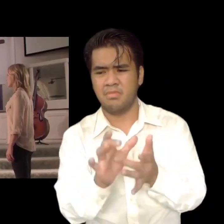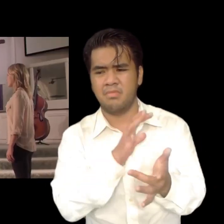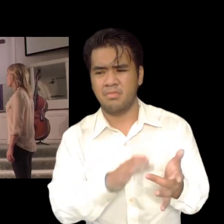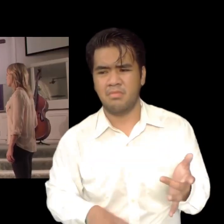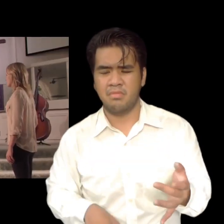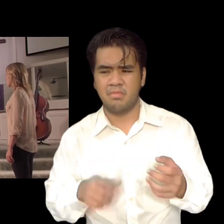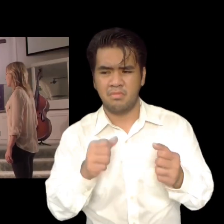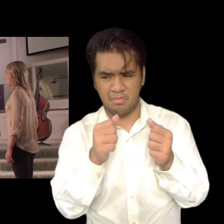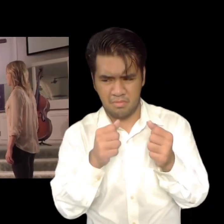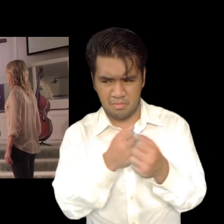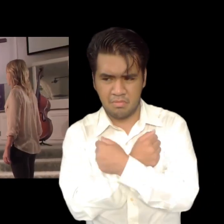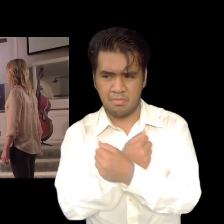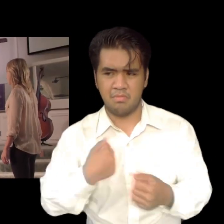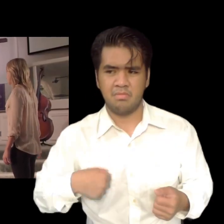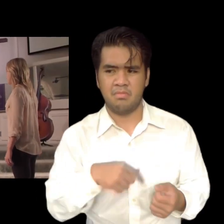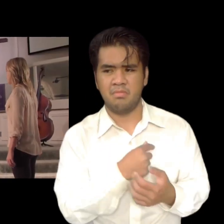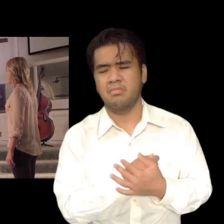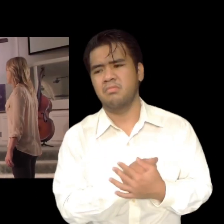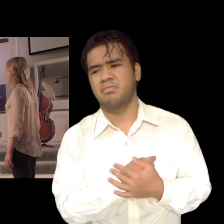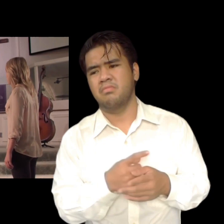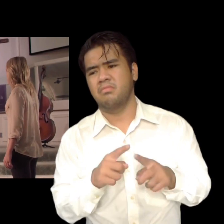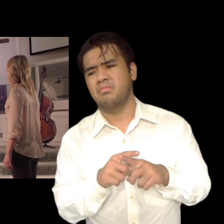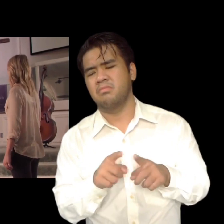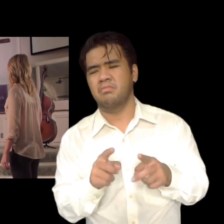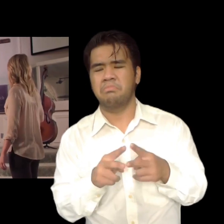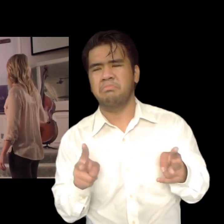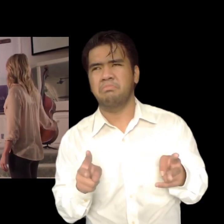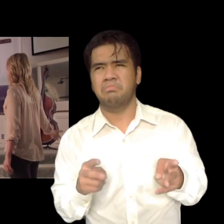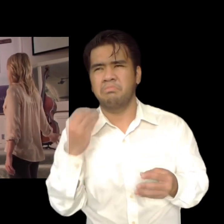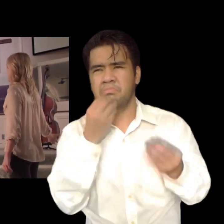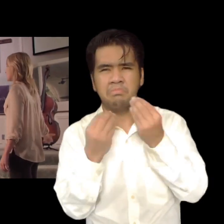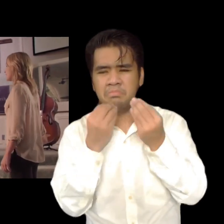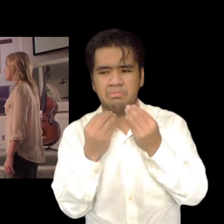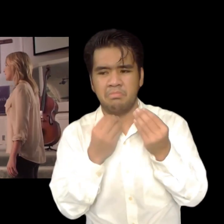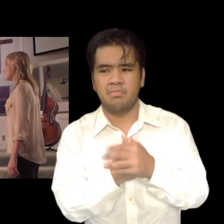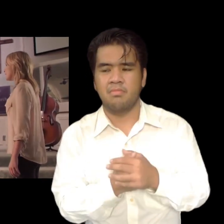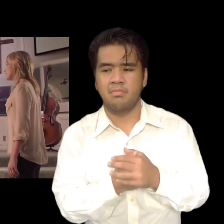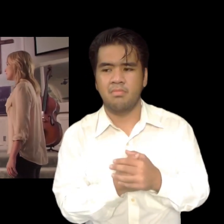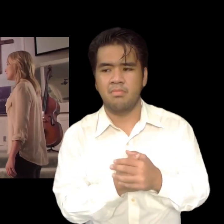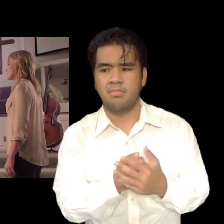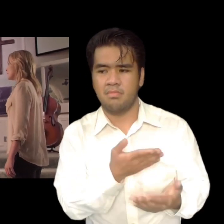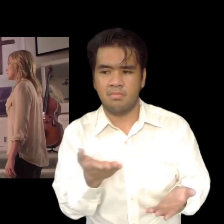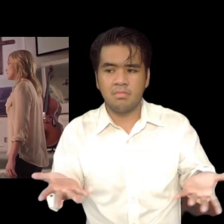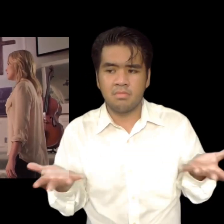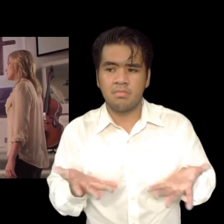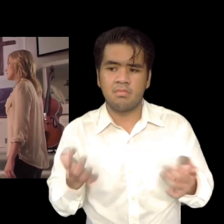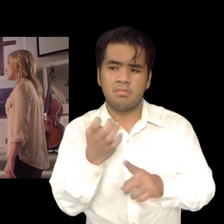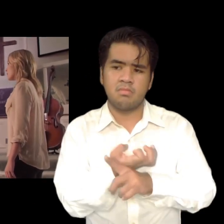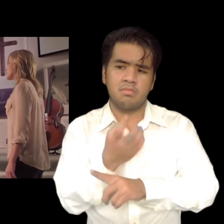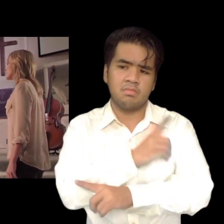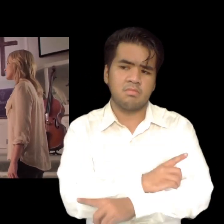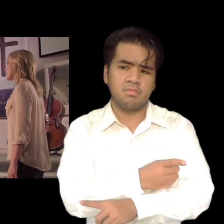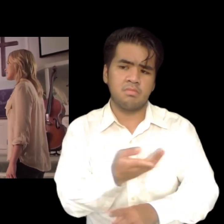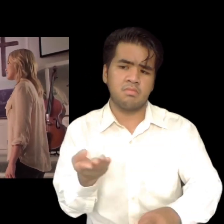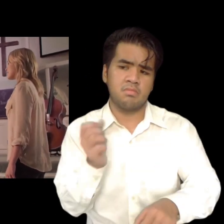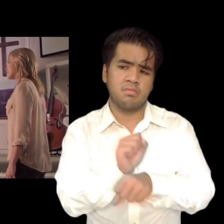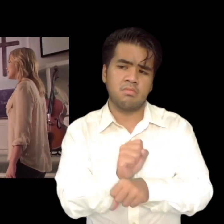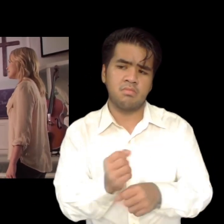You were here every day. You worked here. You preached here. That's not what counted. What do you mean? I knew